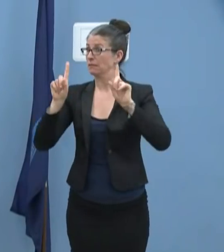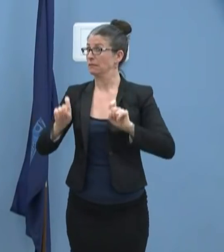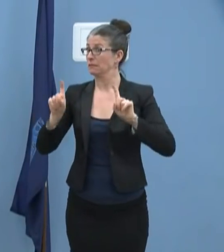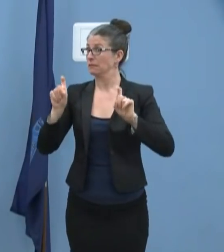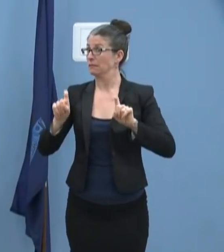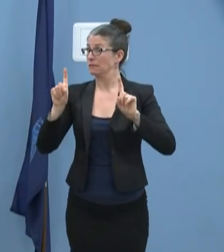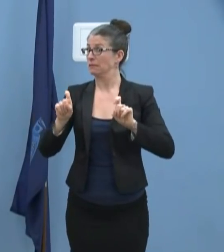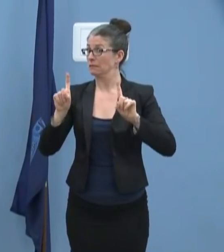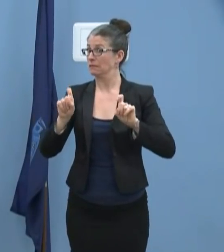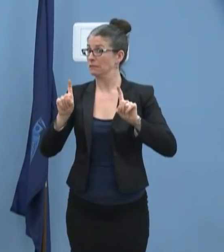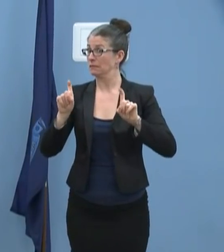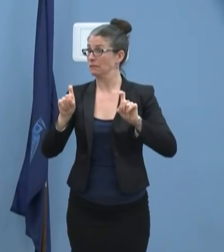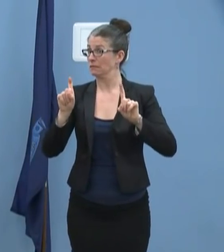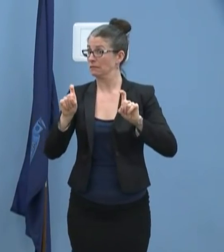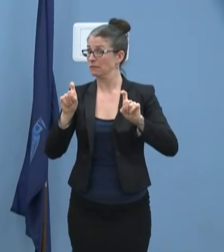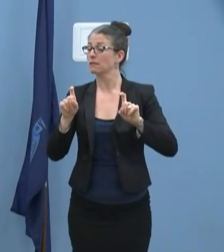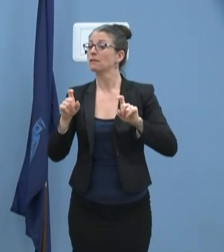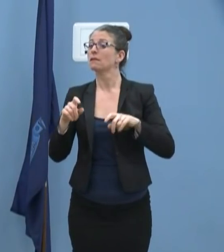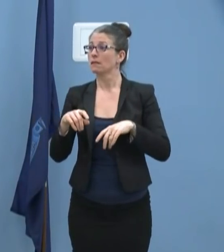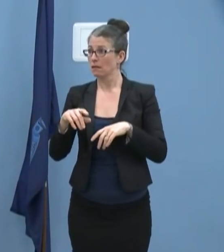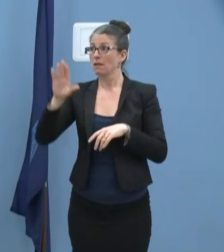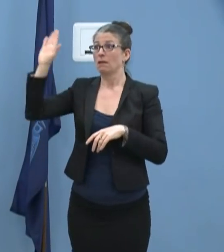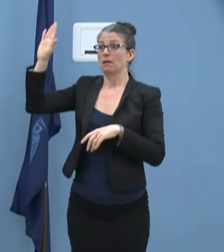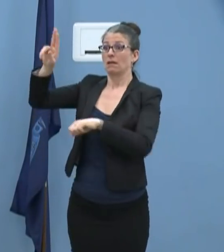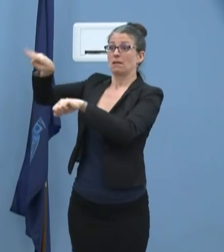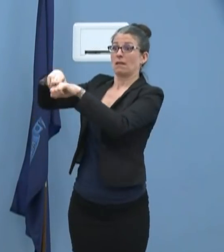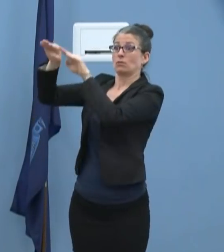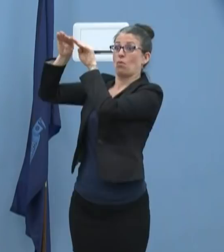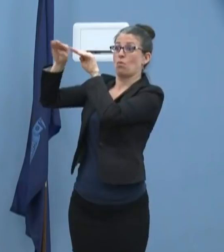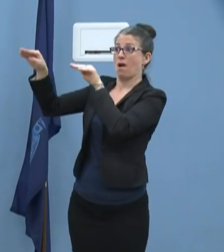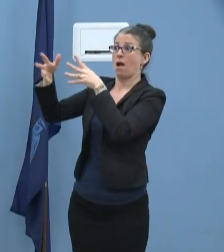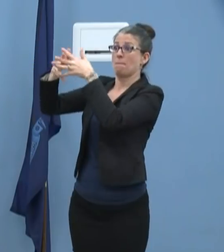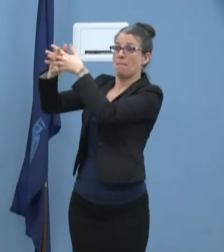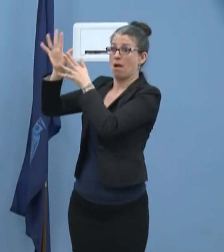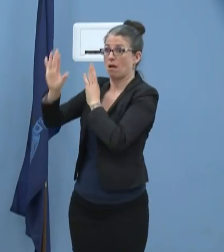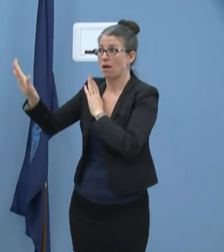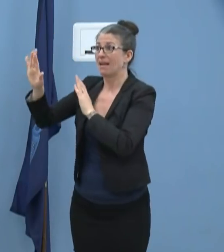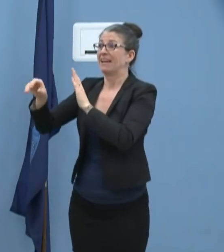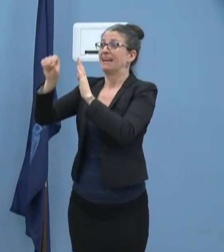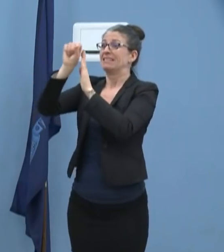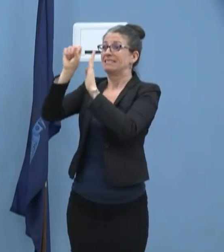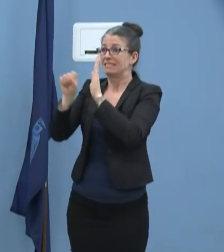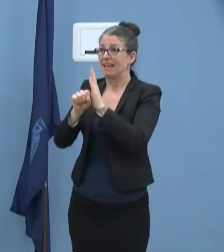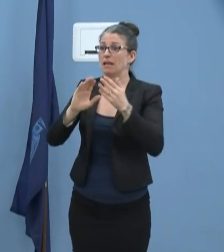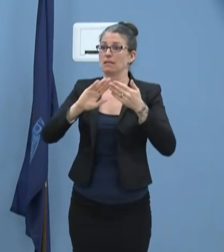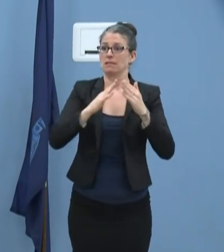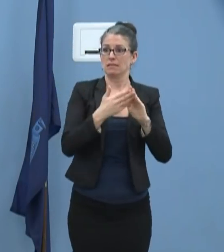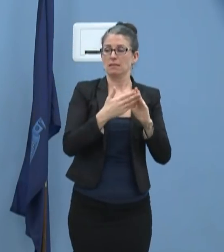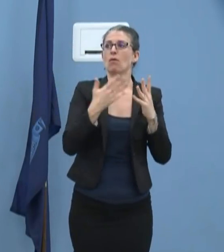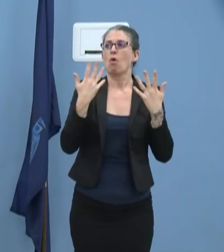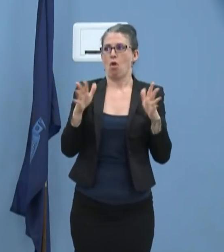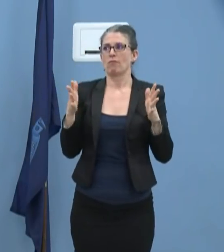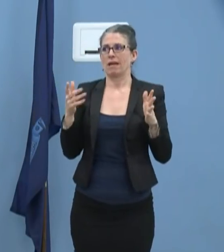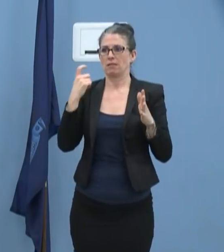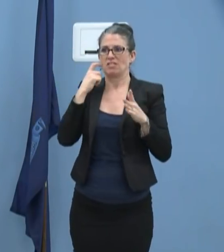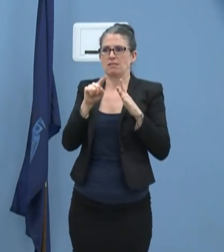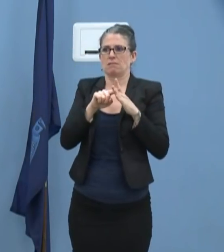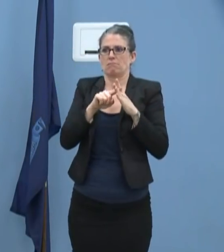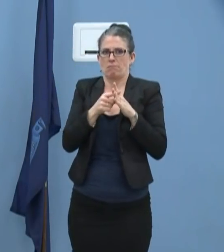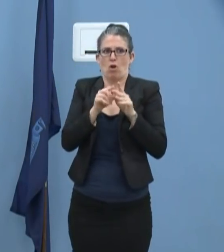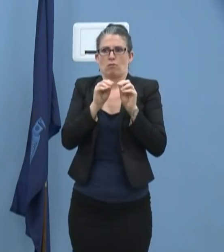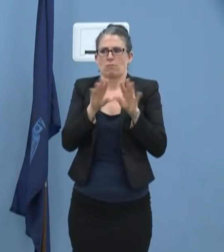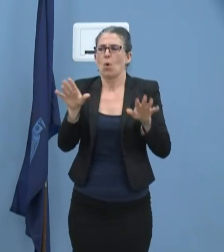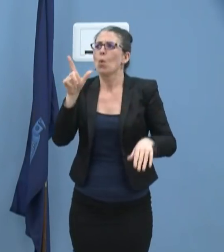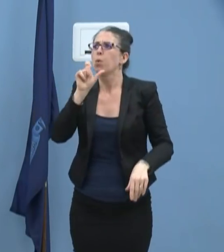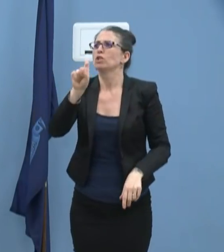jurisdictions, cities and states, have recently started looking at who should be tested. What we know